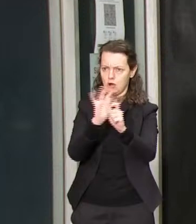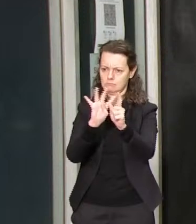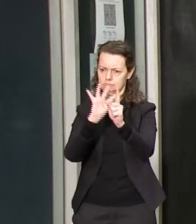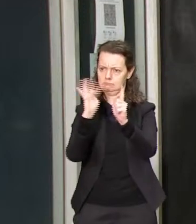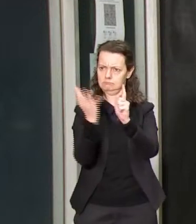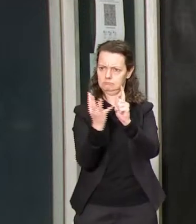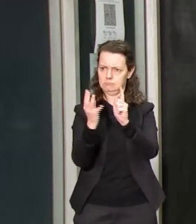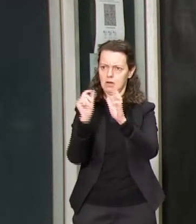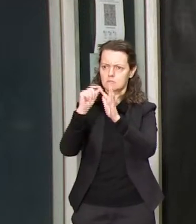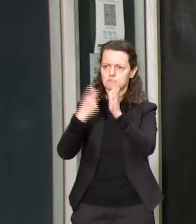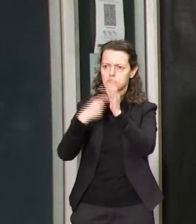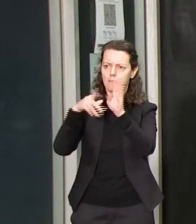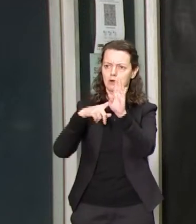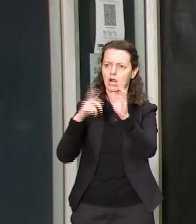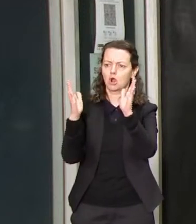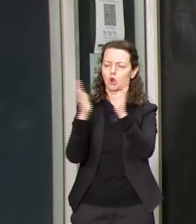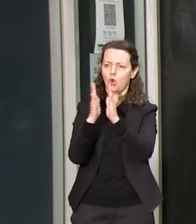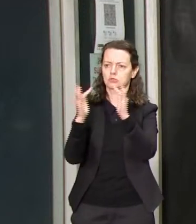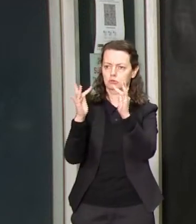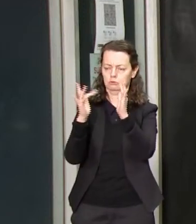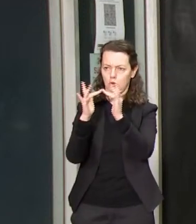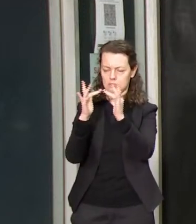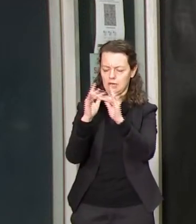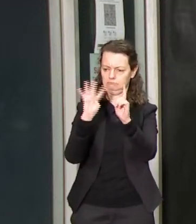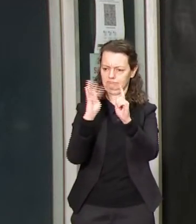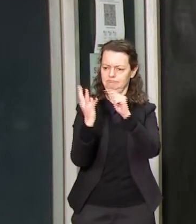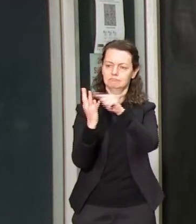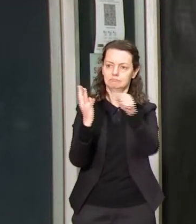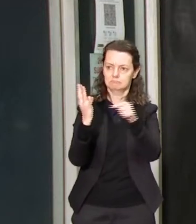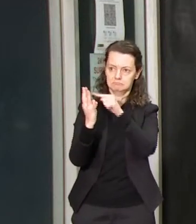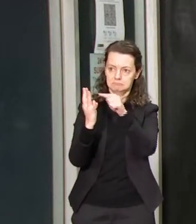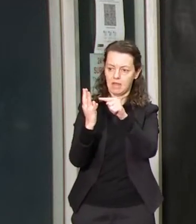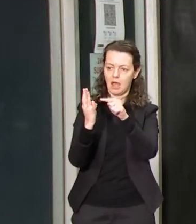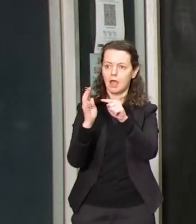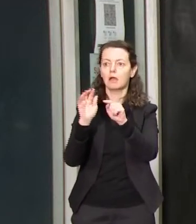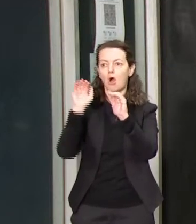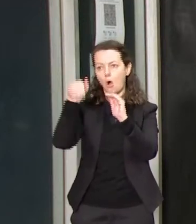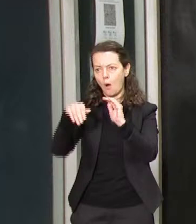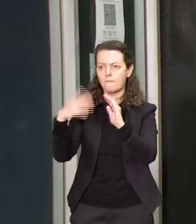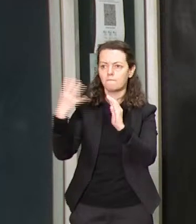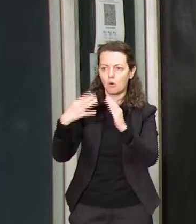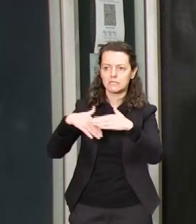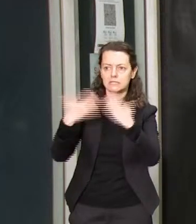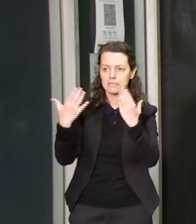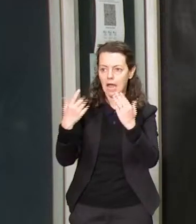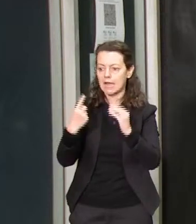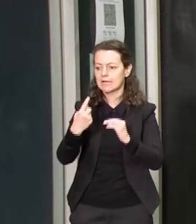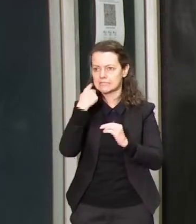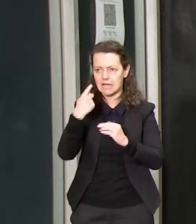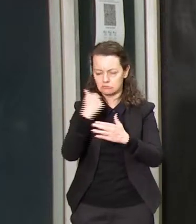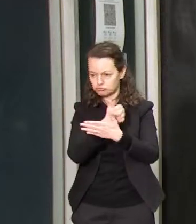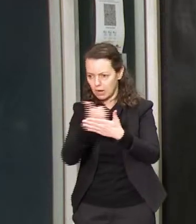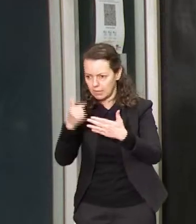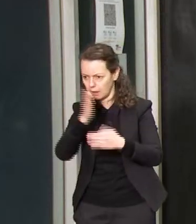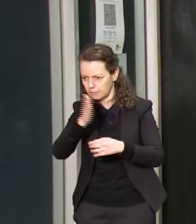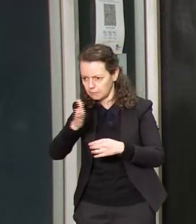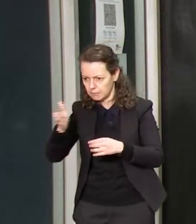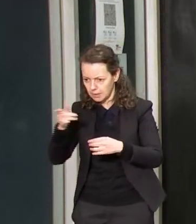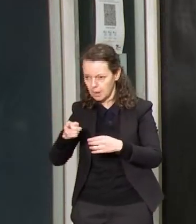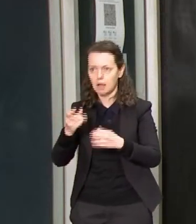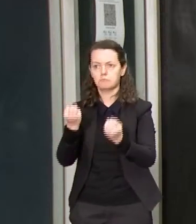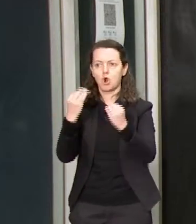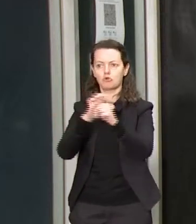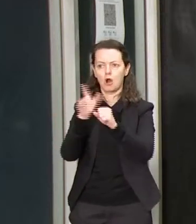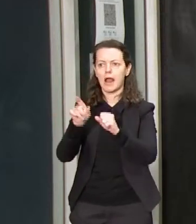they receive their negative day 13 test, complete their 14 days of quarantine and go about their